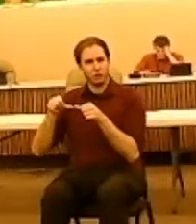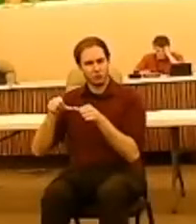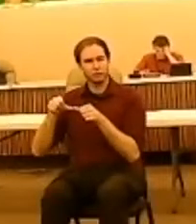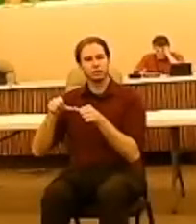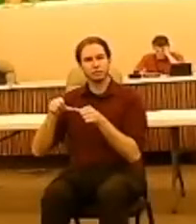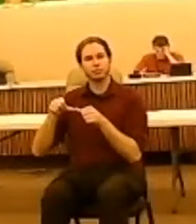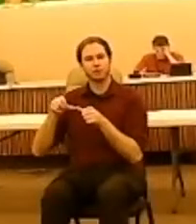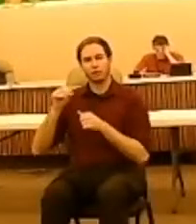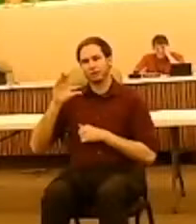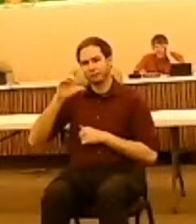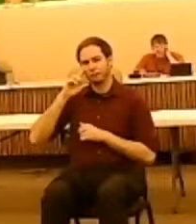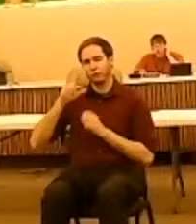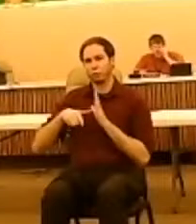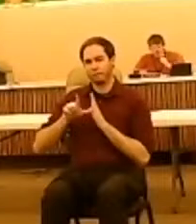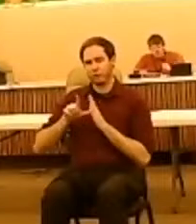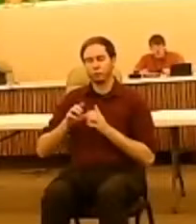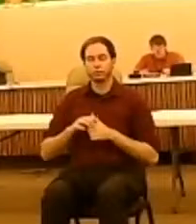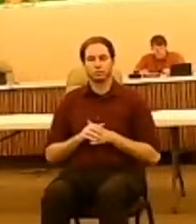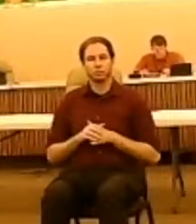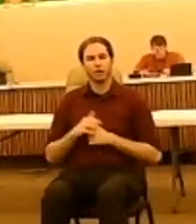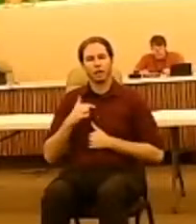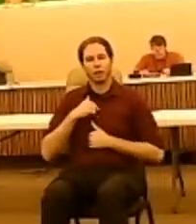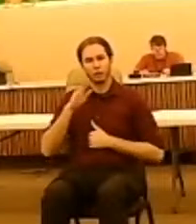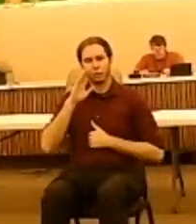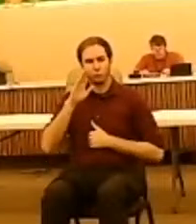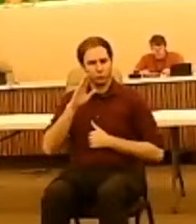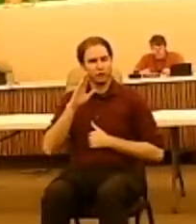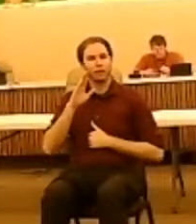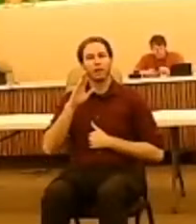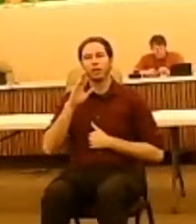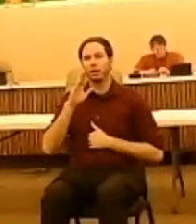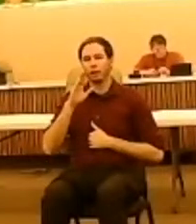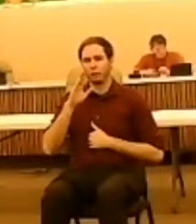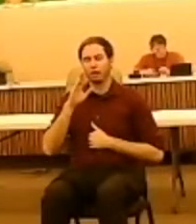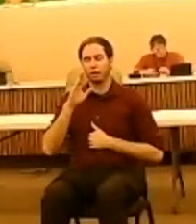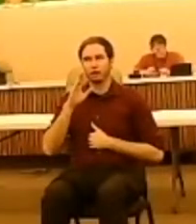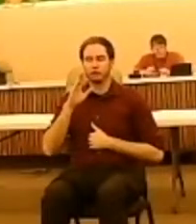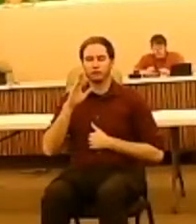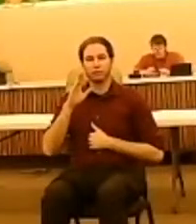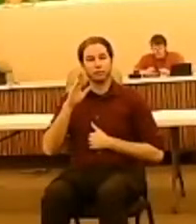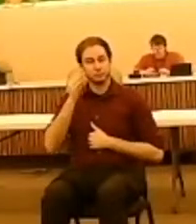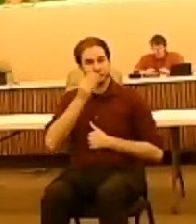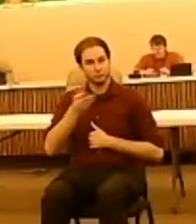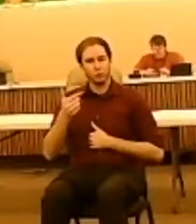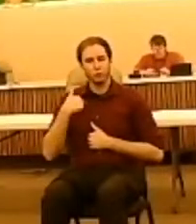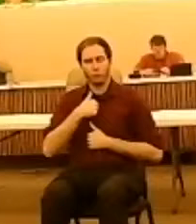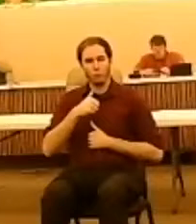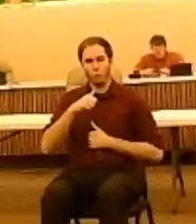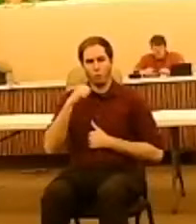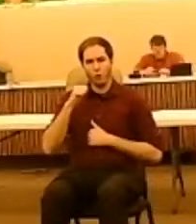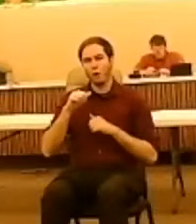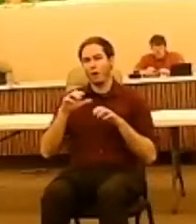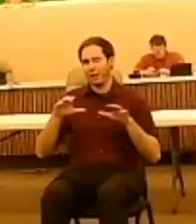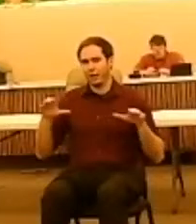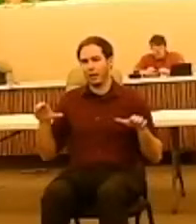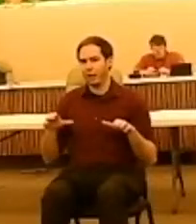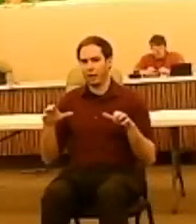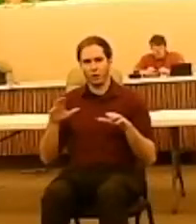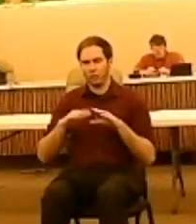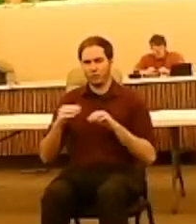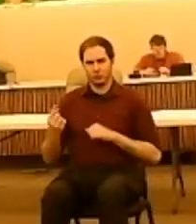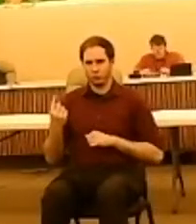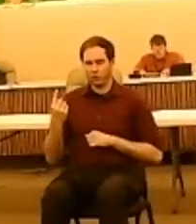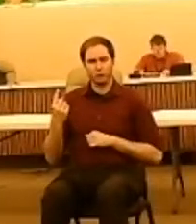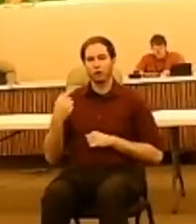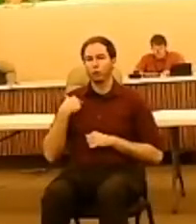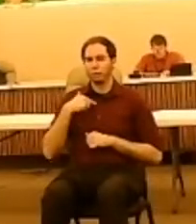and seek a review. I will note that we will not be acting on this one, and in fact,